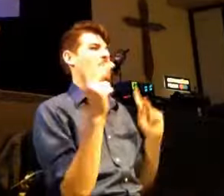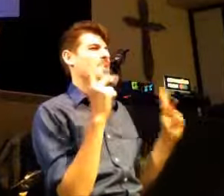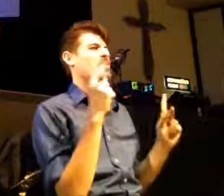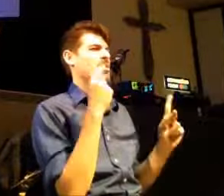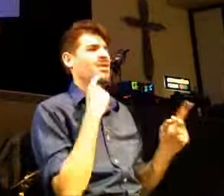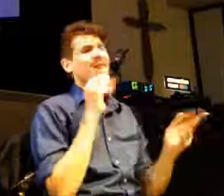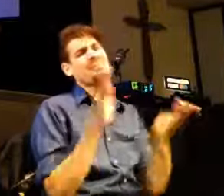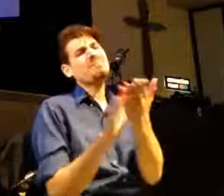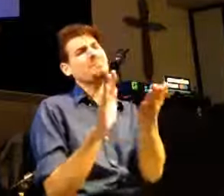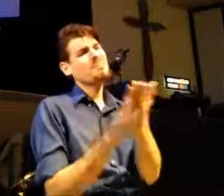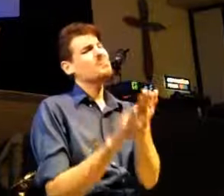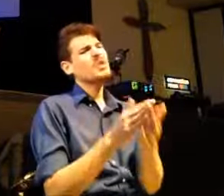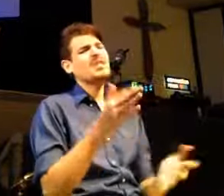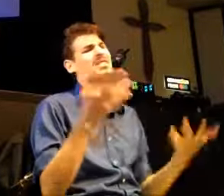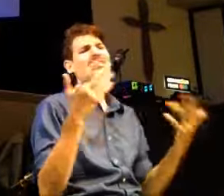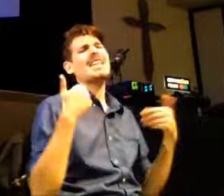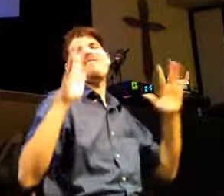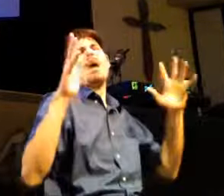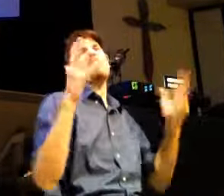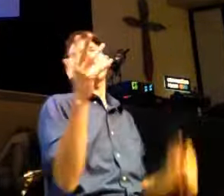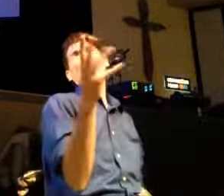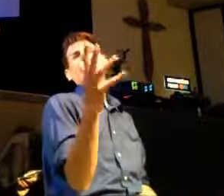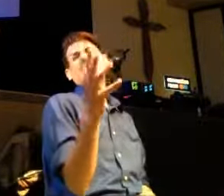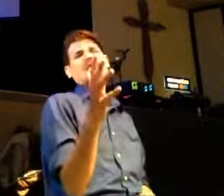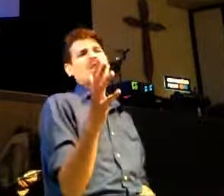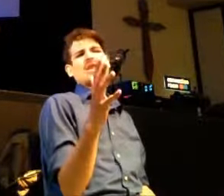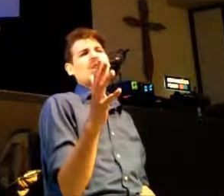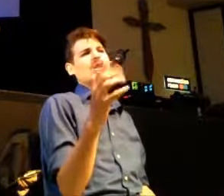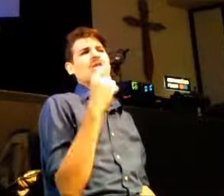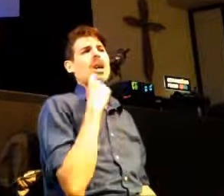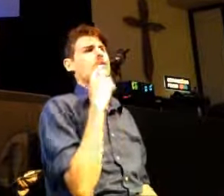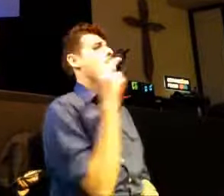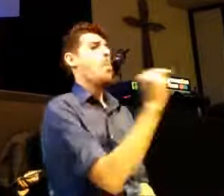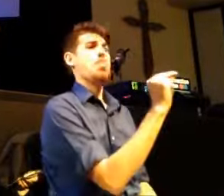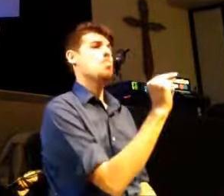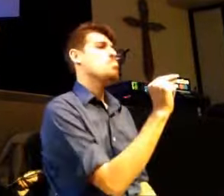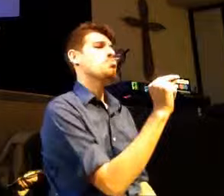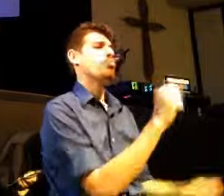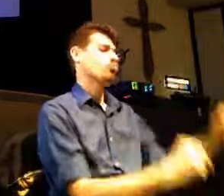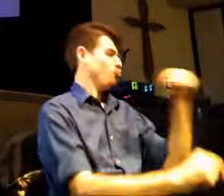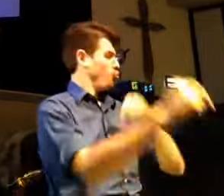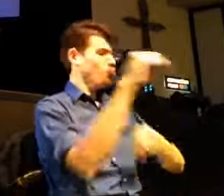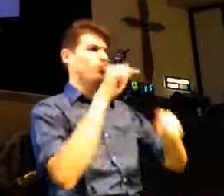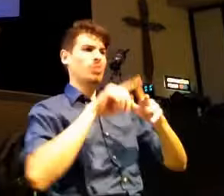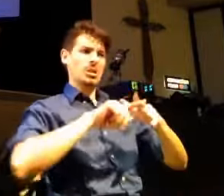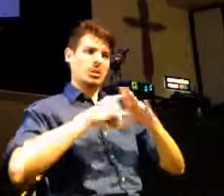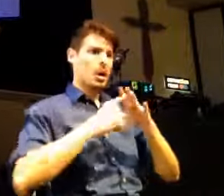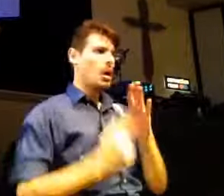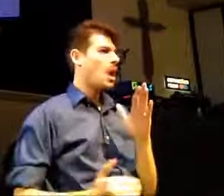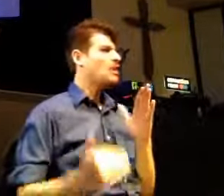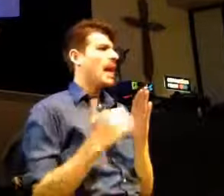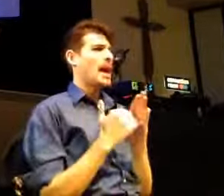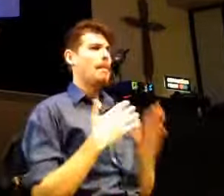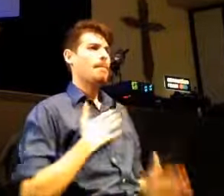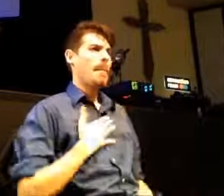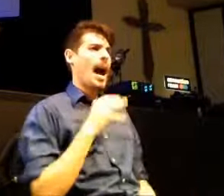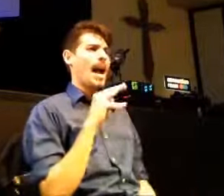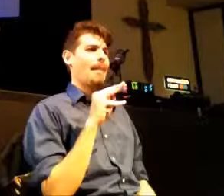trying. You just, she started over on her master's and said, I don't give up.